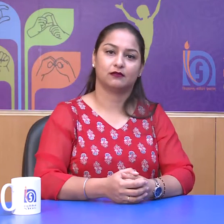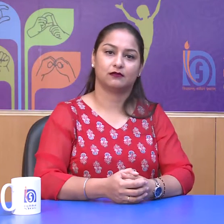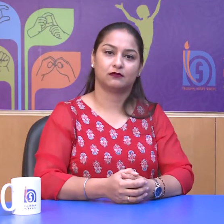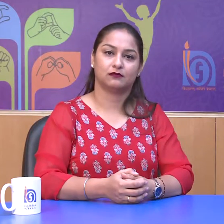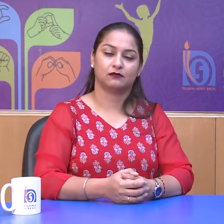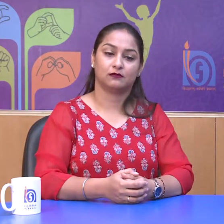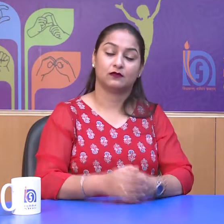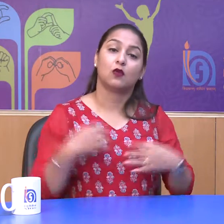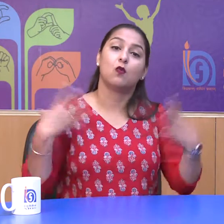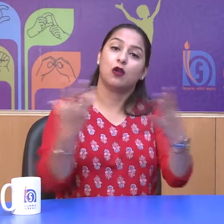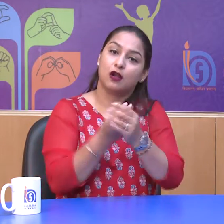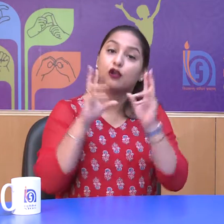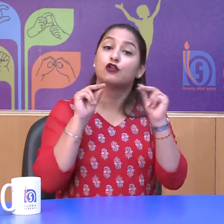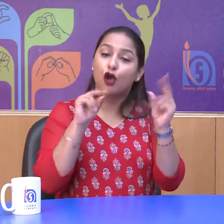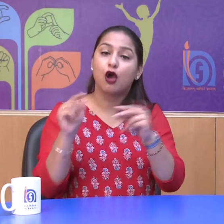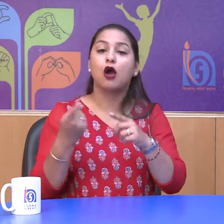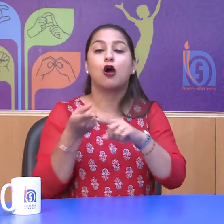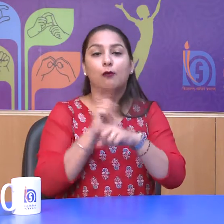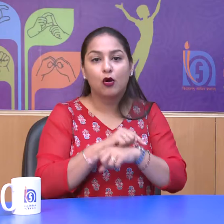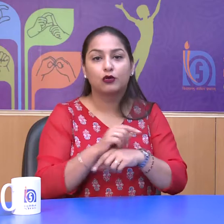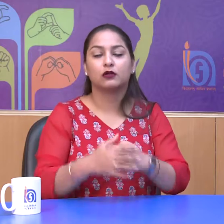Now we will talk about astronomy.